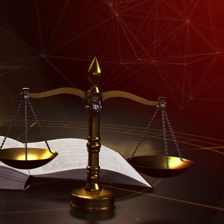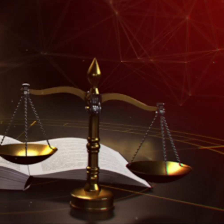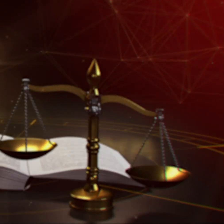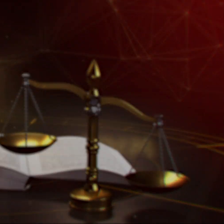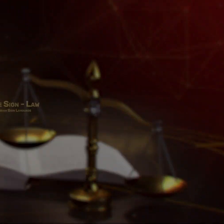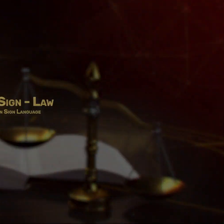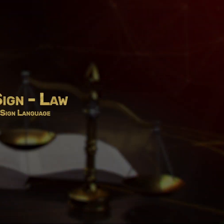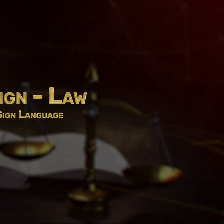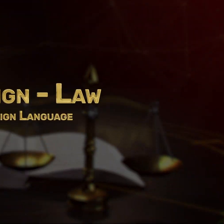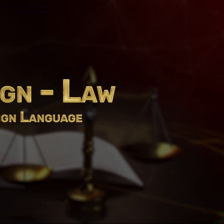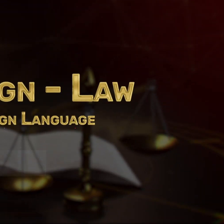please feel free that,